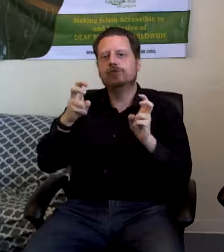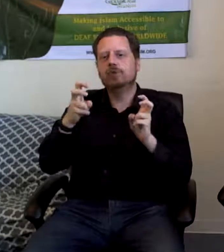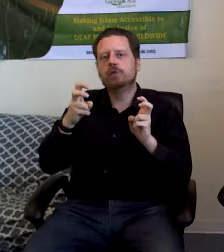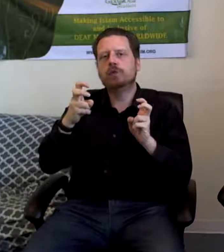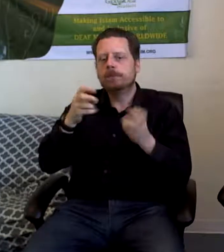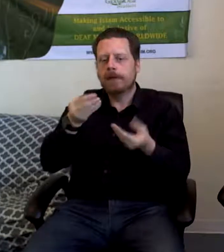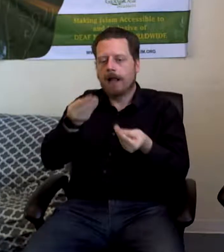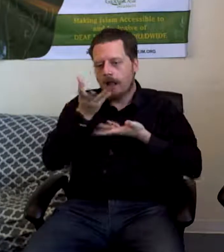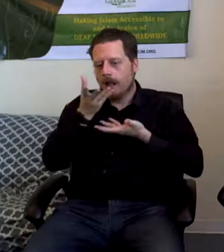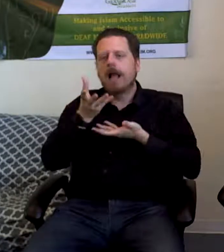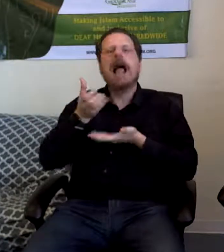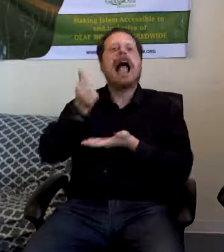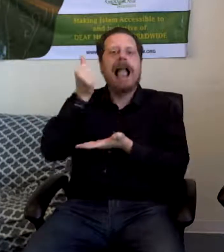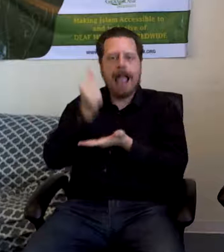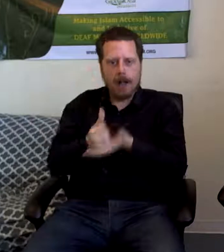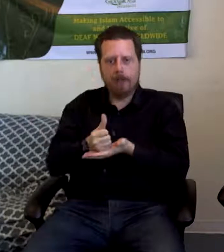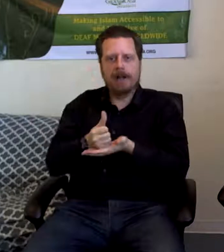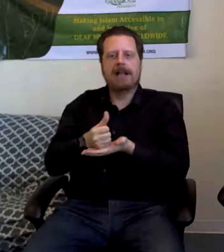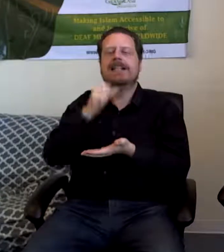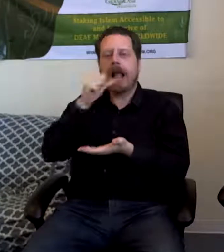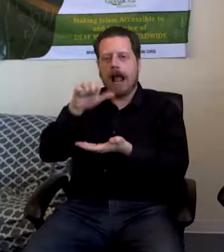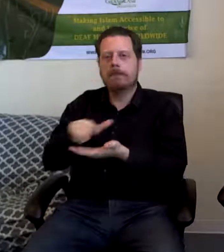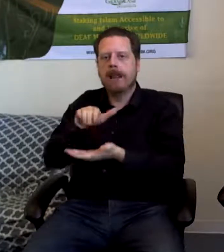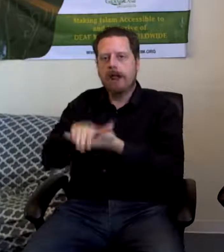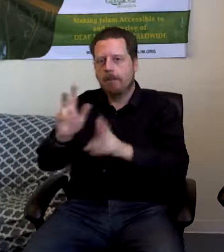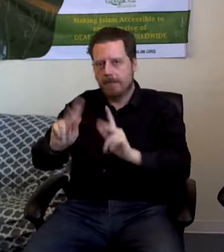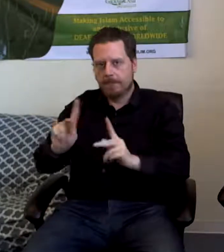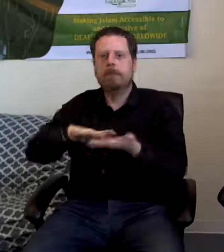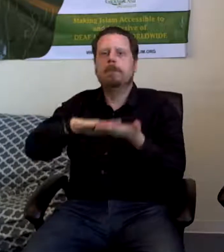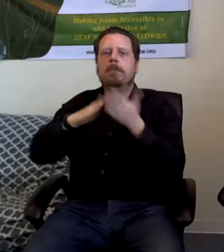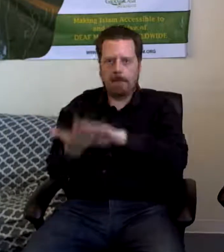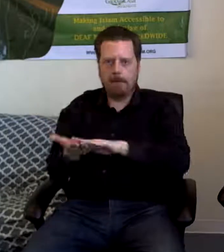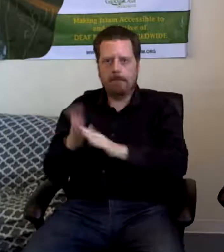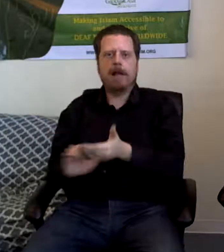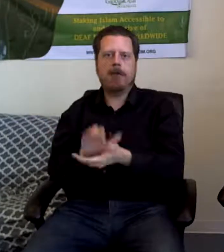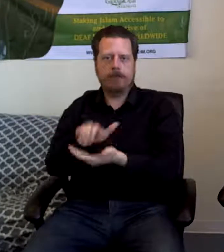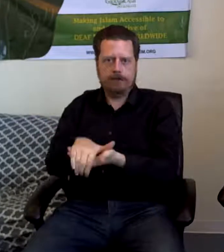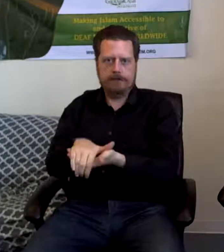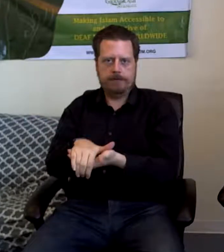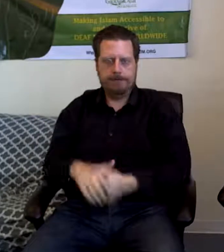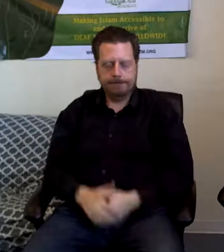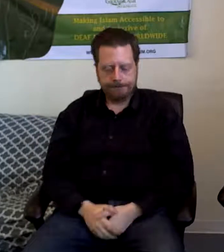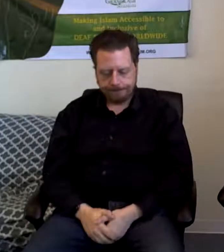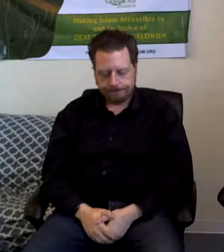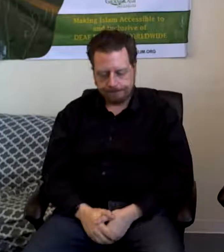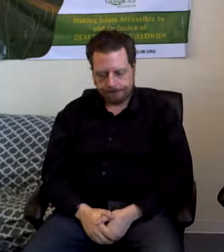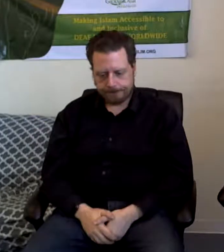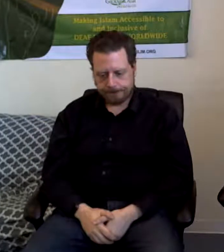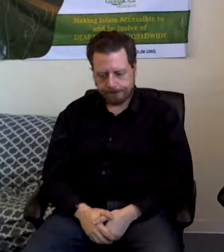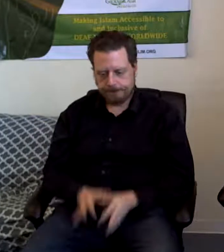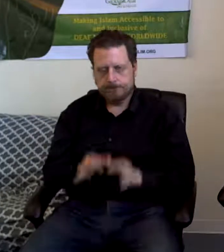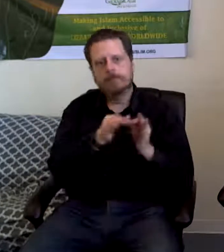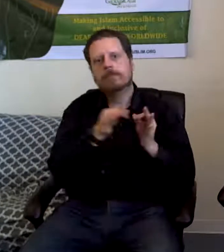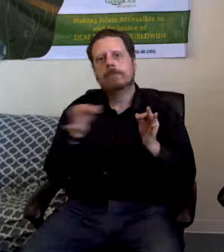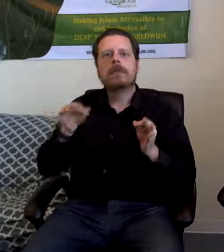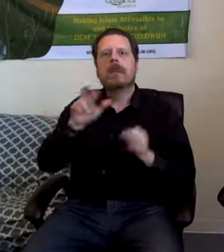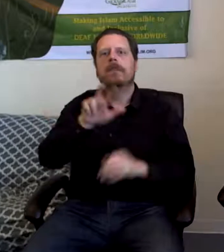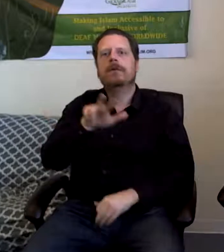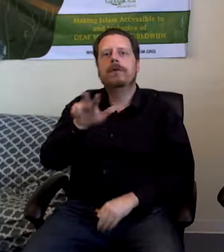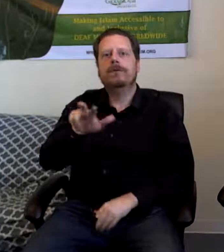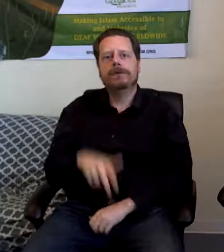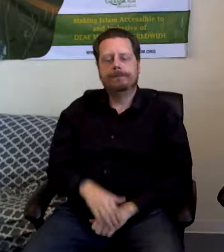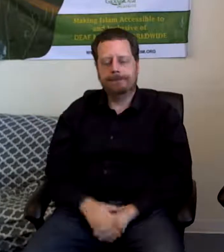us, help the unmarried ones get married. Then ayah number